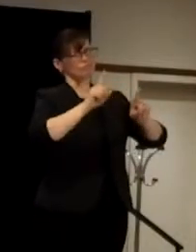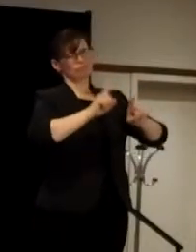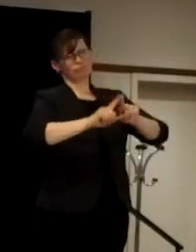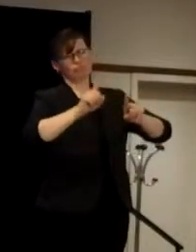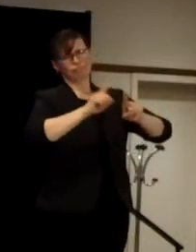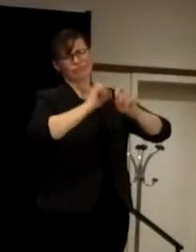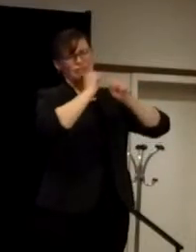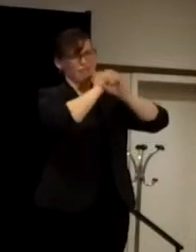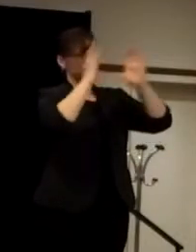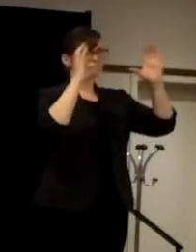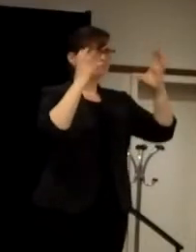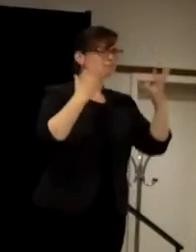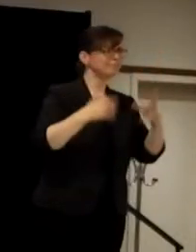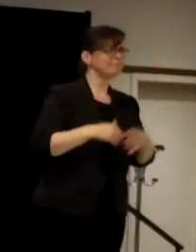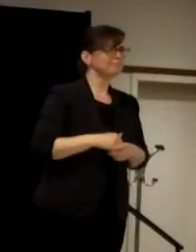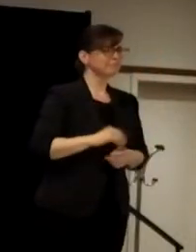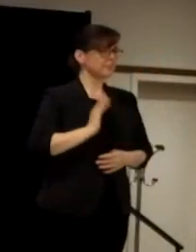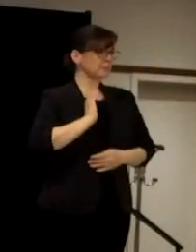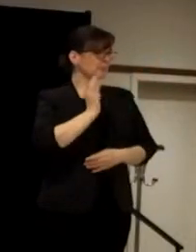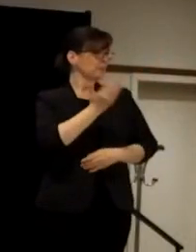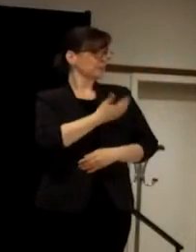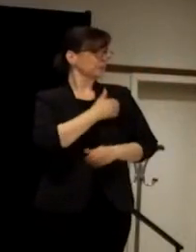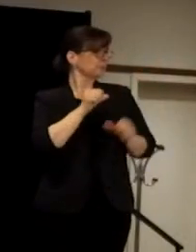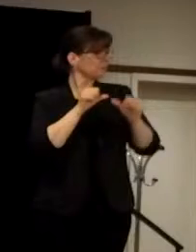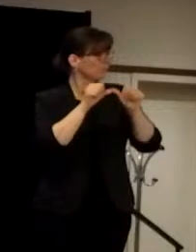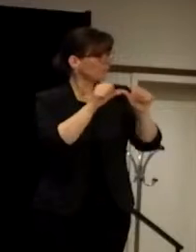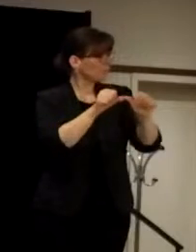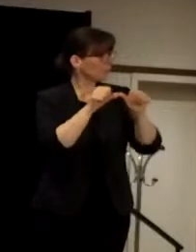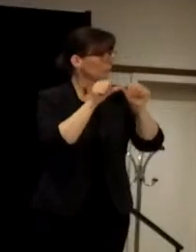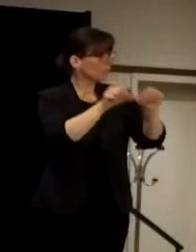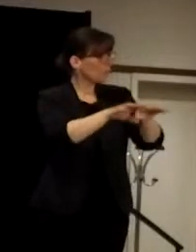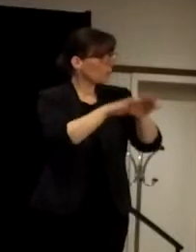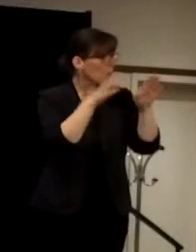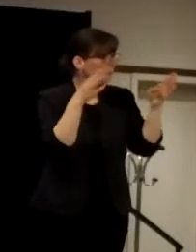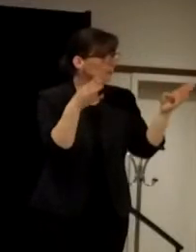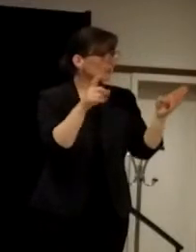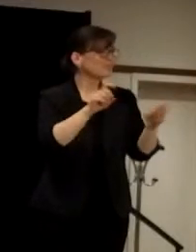long-term solution to keep that industry open, I think we're probably going to need to find